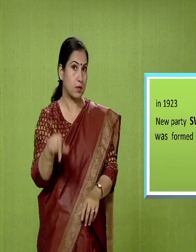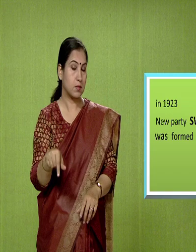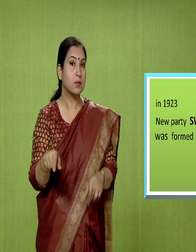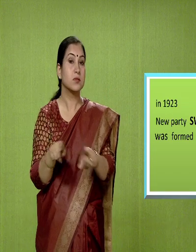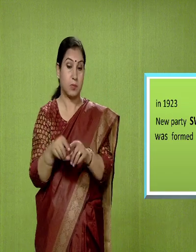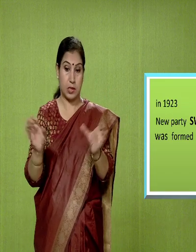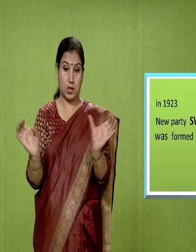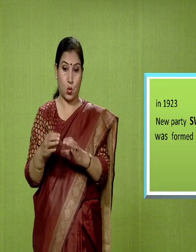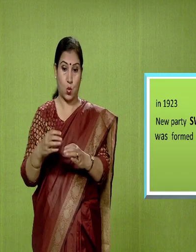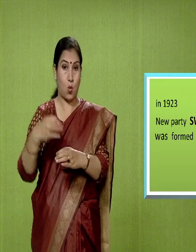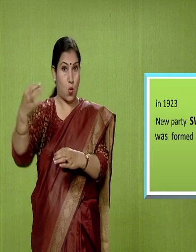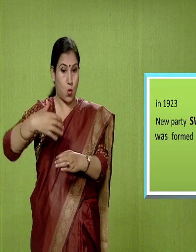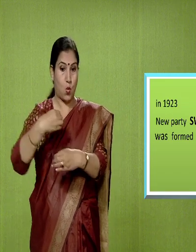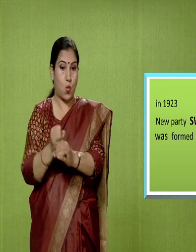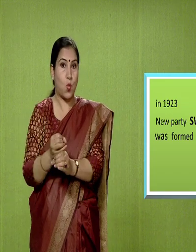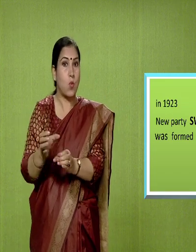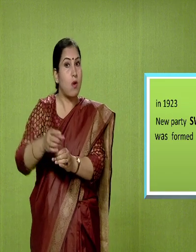and this new party was named as